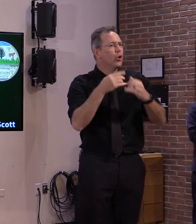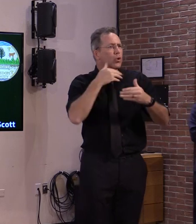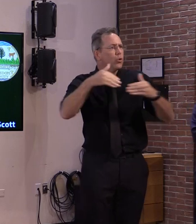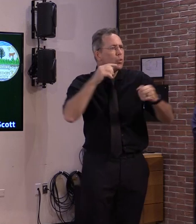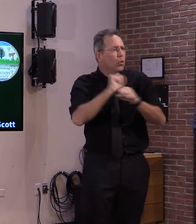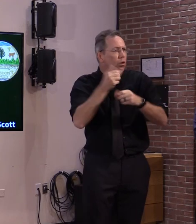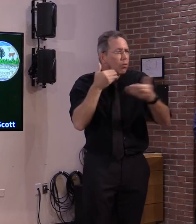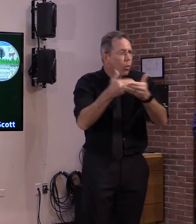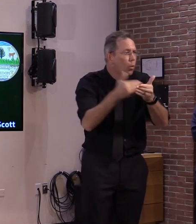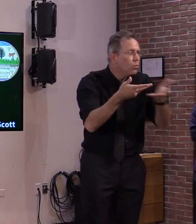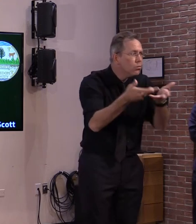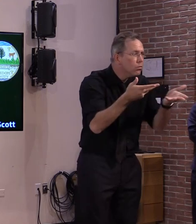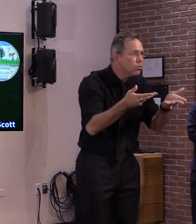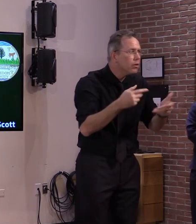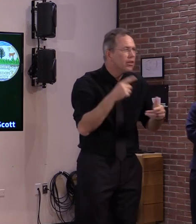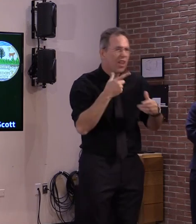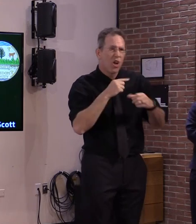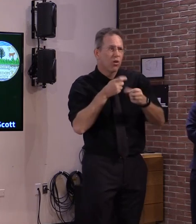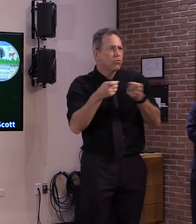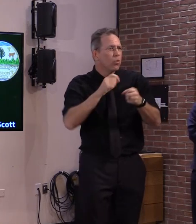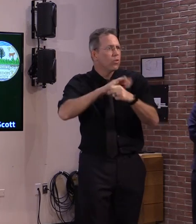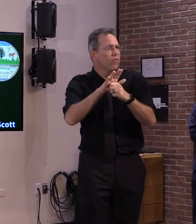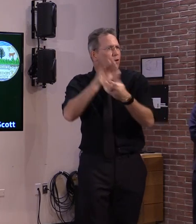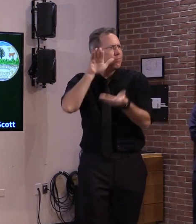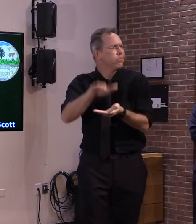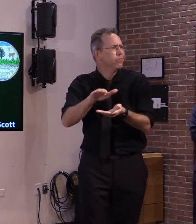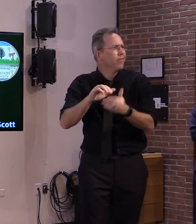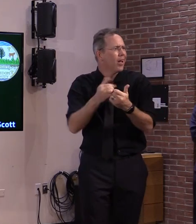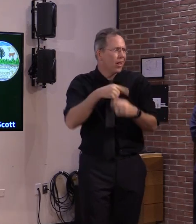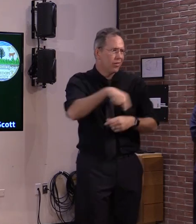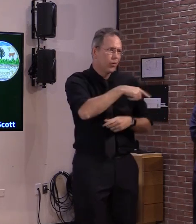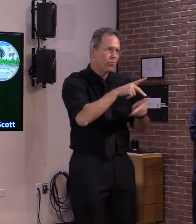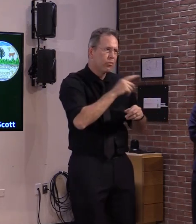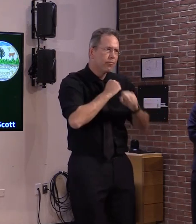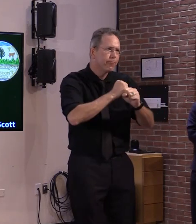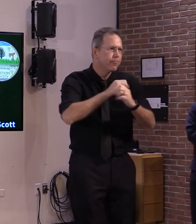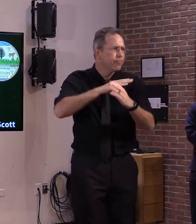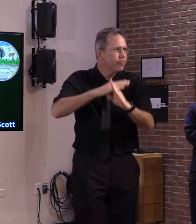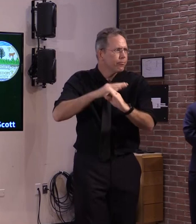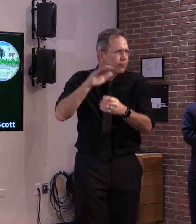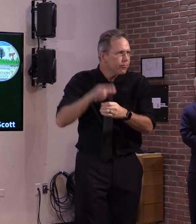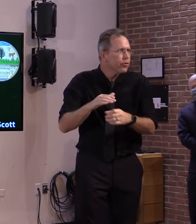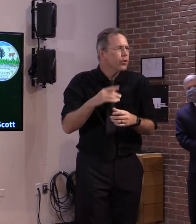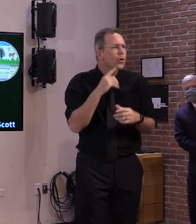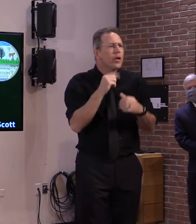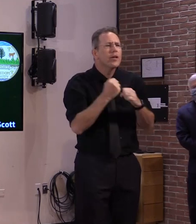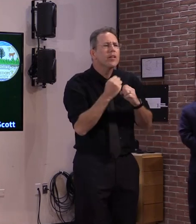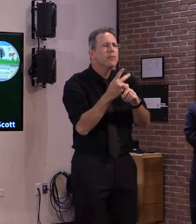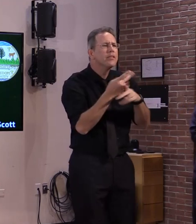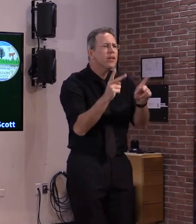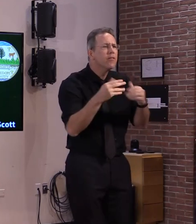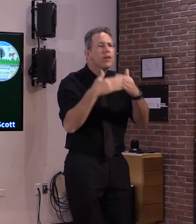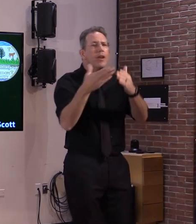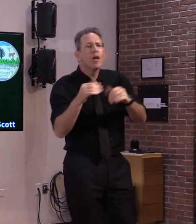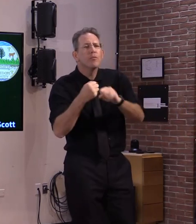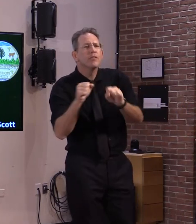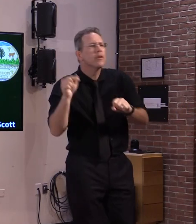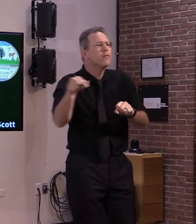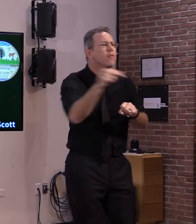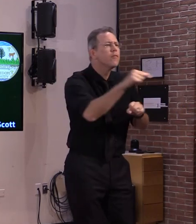keep our vulnerable neighbors safe, protect our hospital capacity, and keep our schools and economy